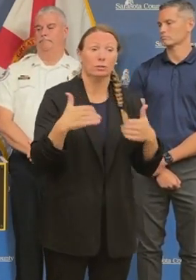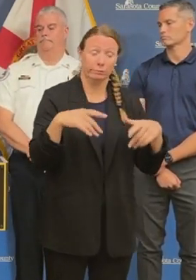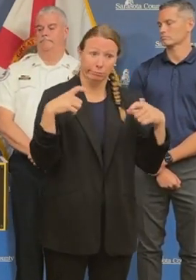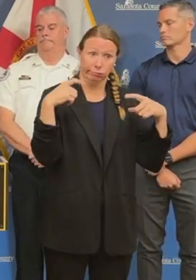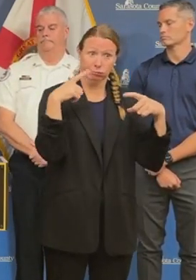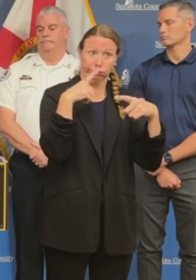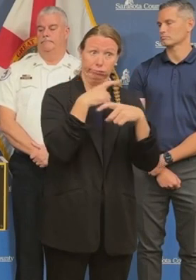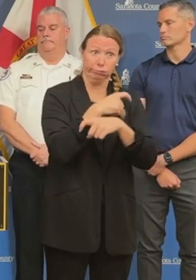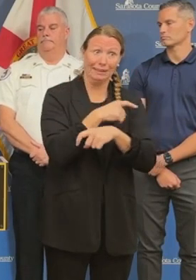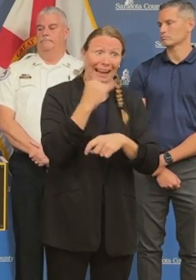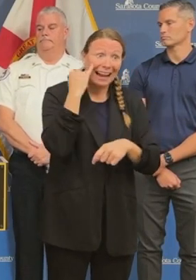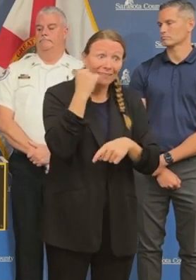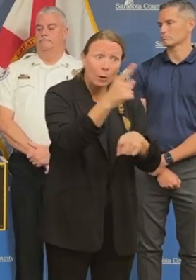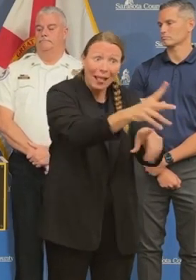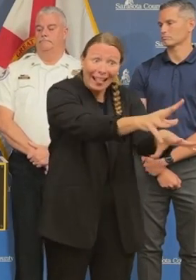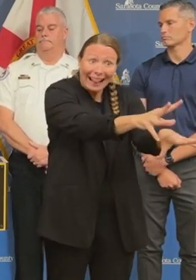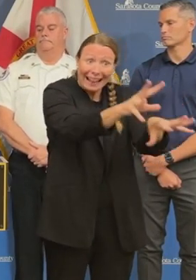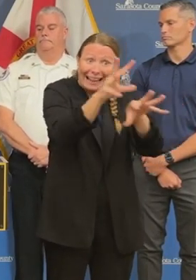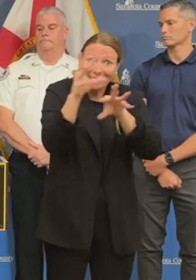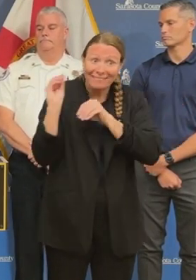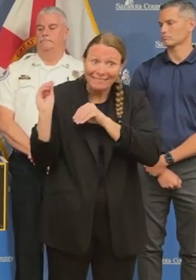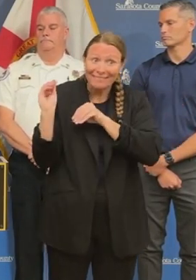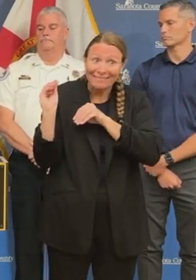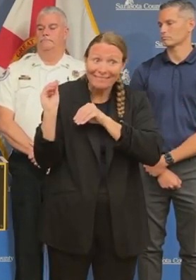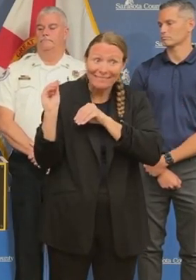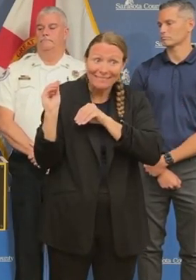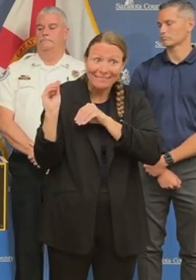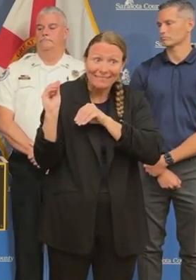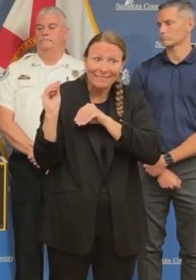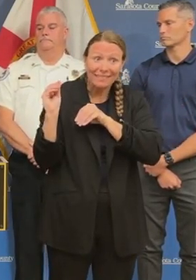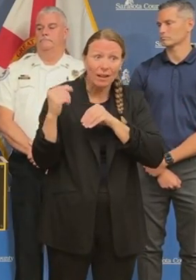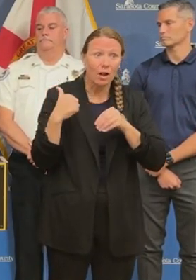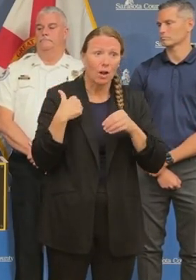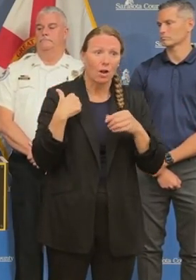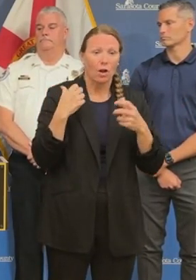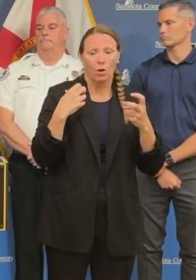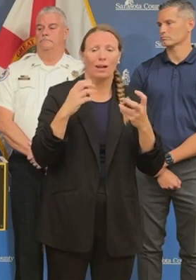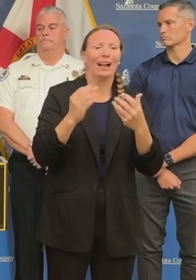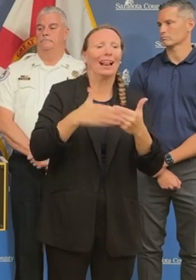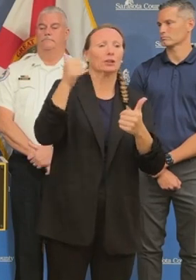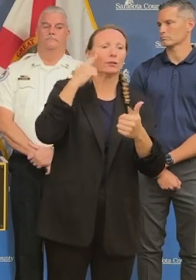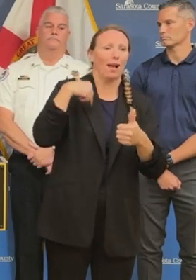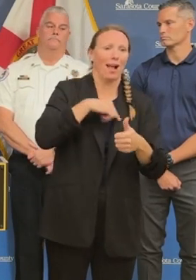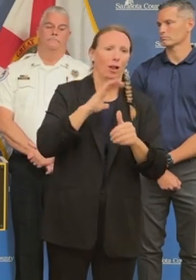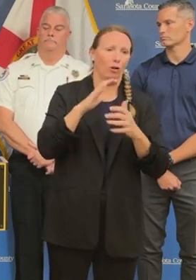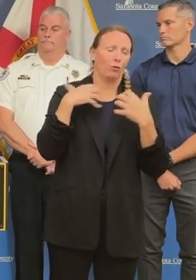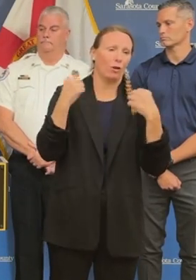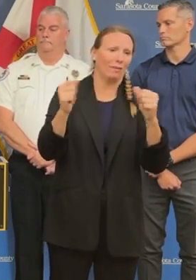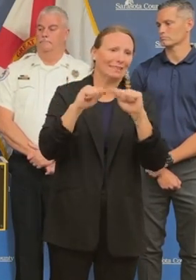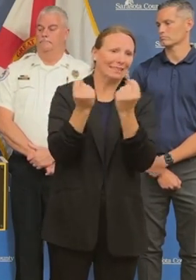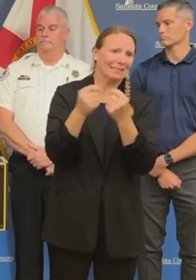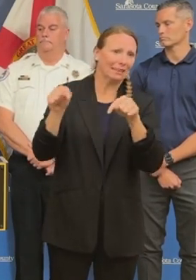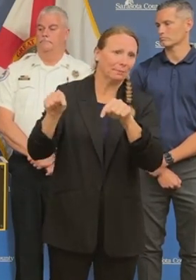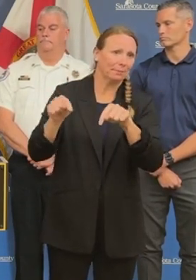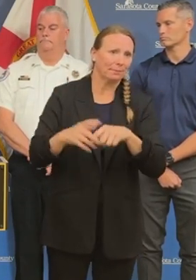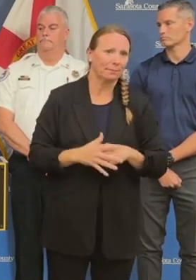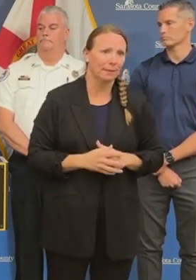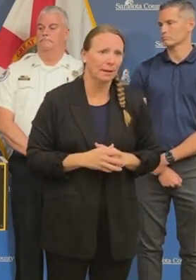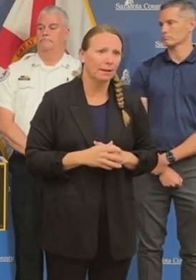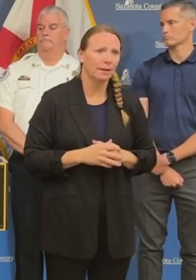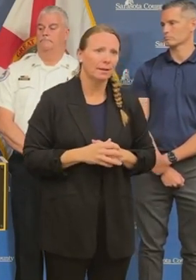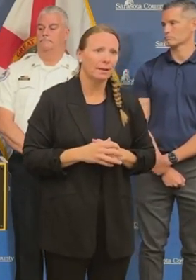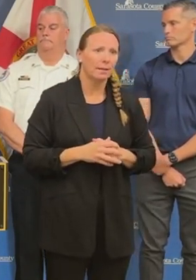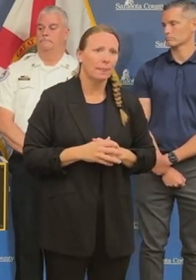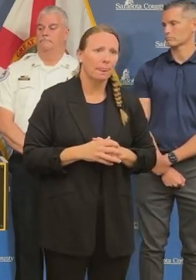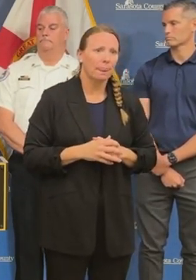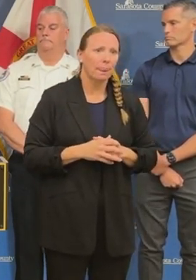focus right away on recovery efforts. Also, people can take pictures of their belongings, make sure that they're doing